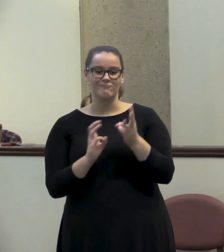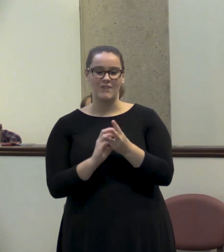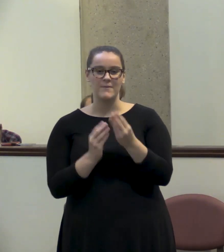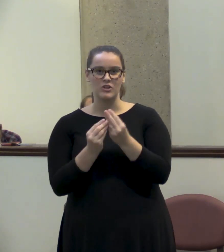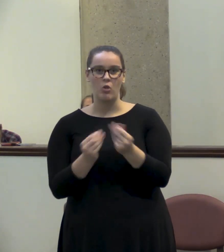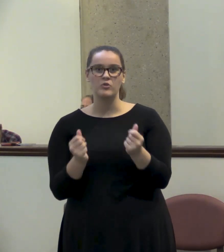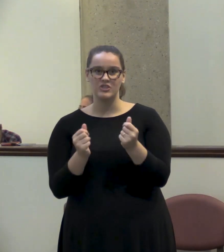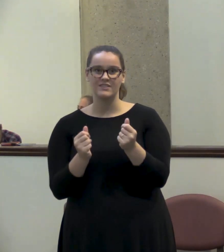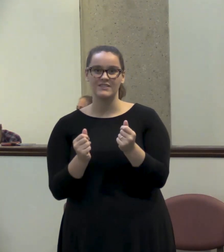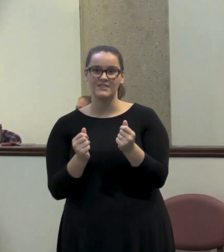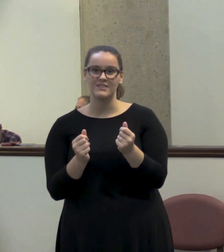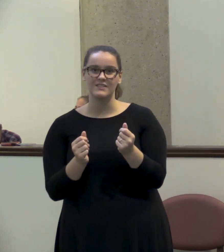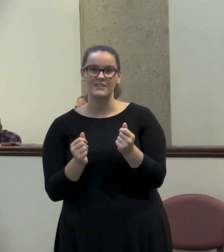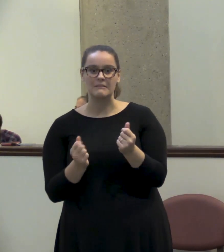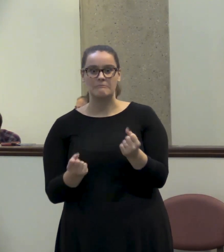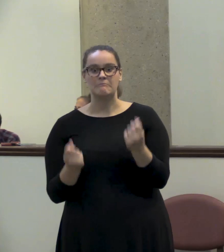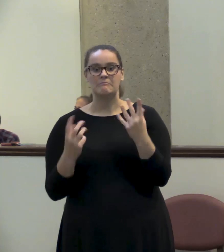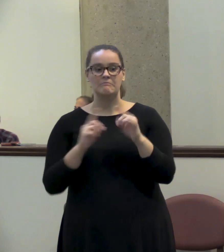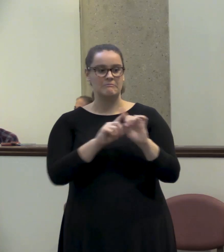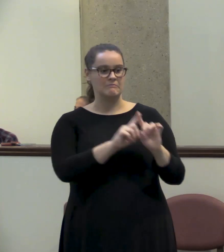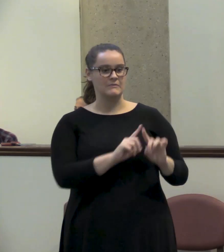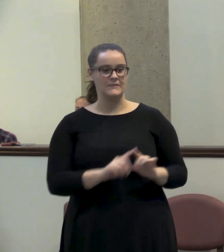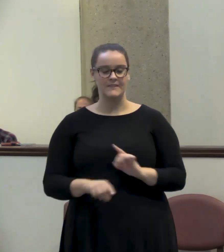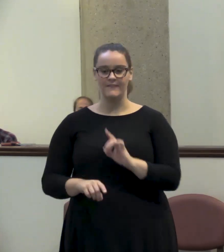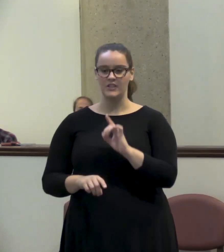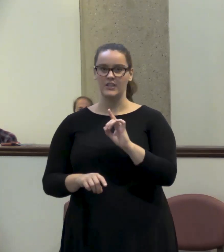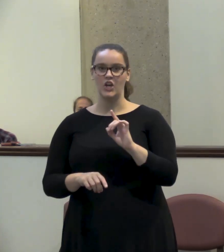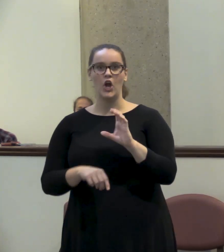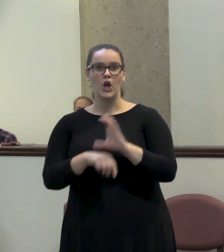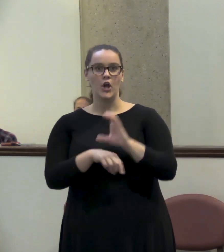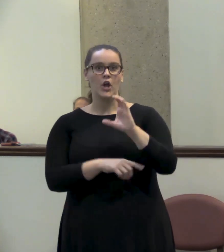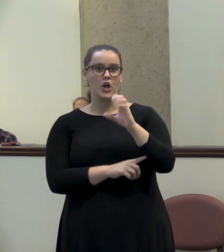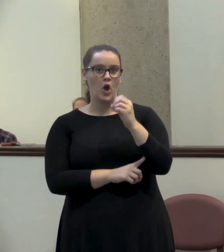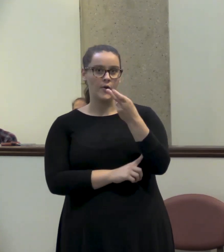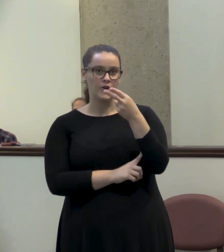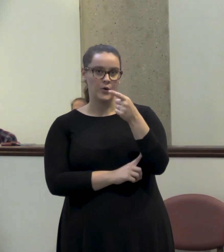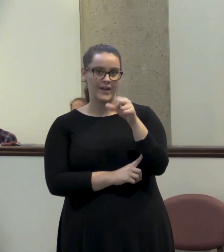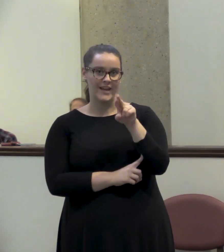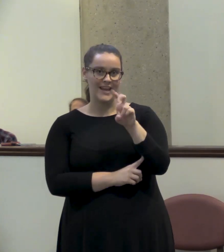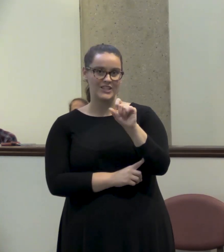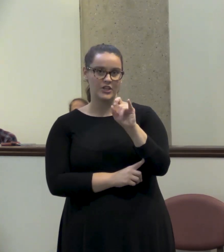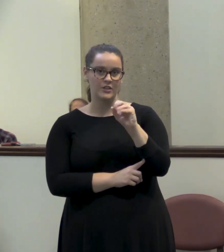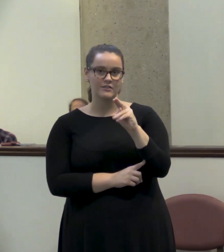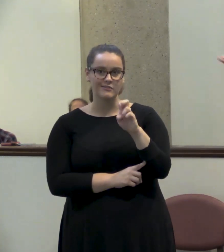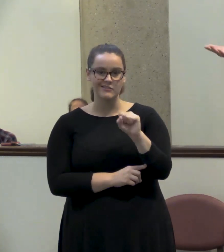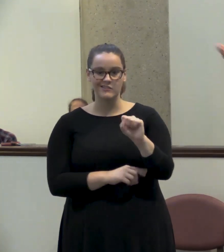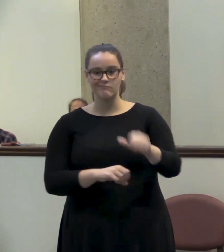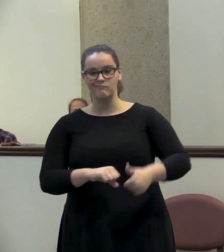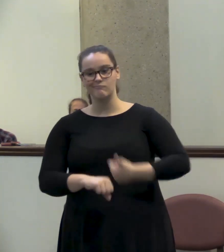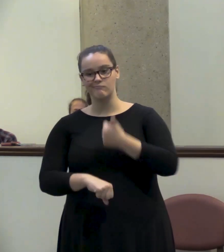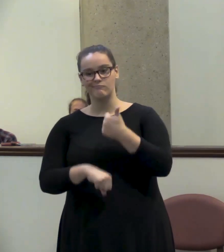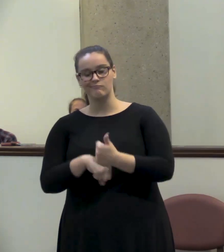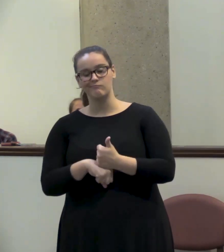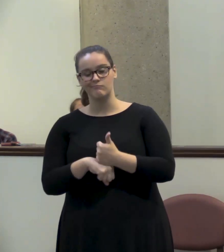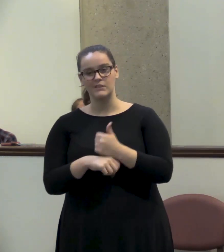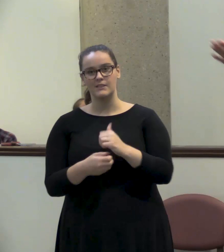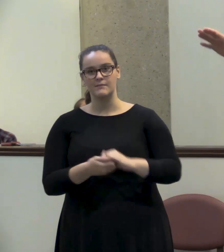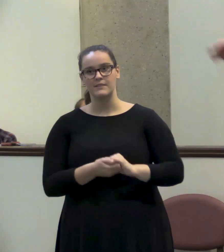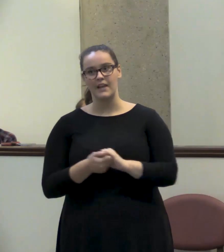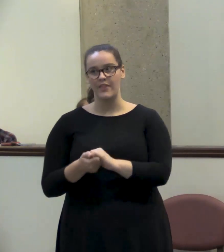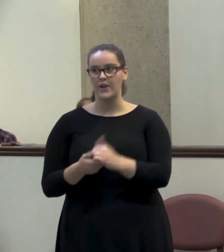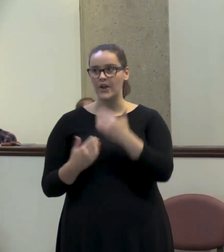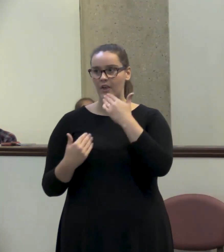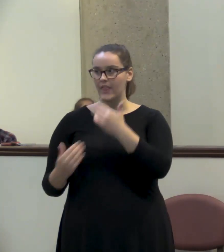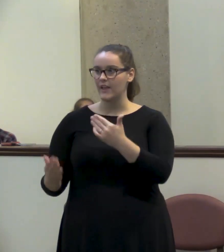which several faith-based congregations got together last year and created with the assistance from IPL, thank you